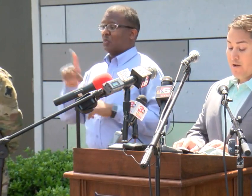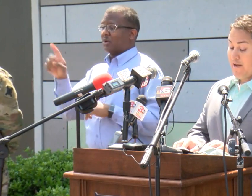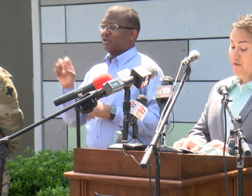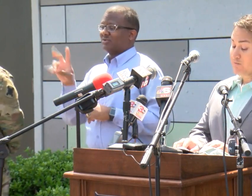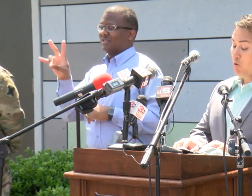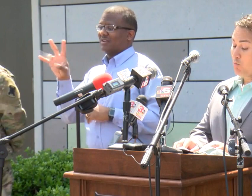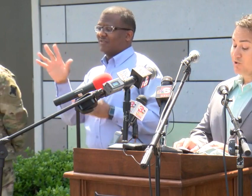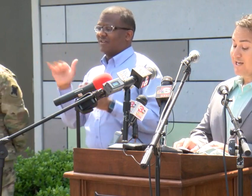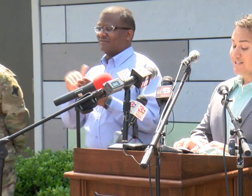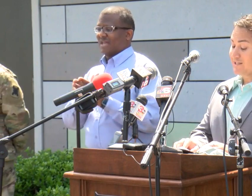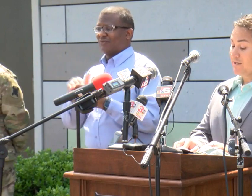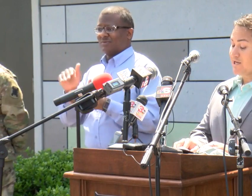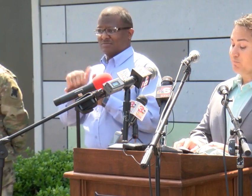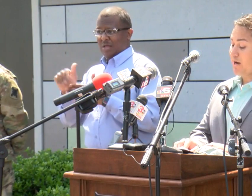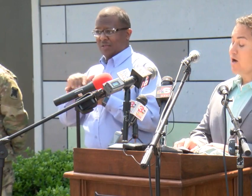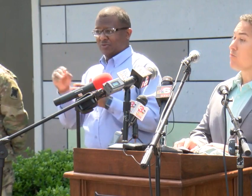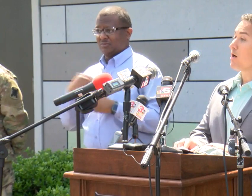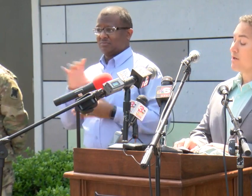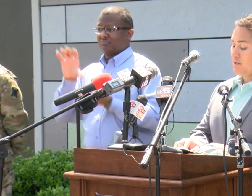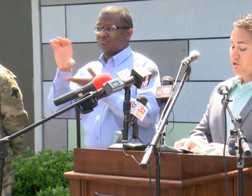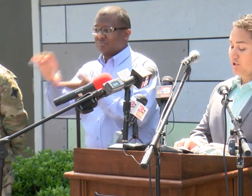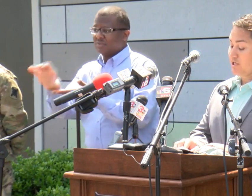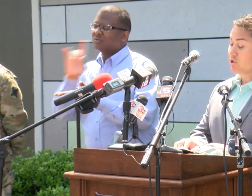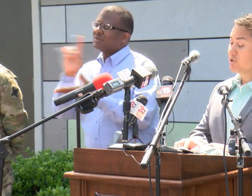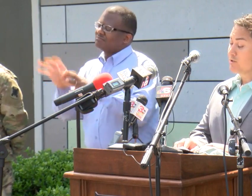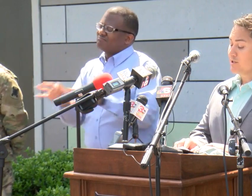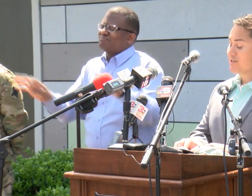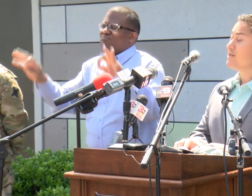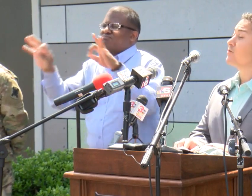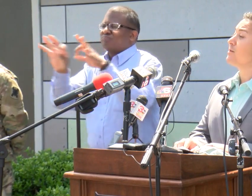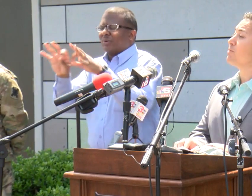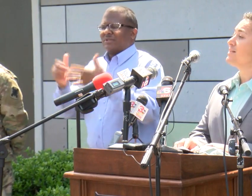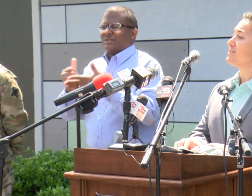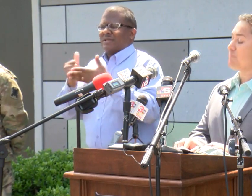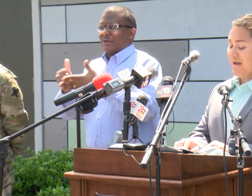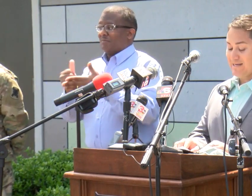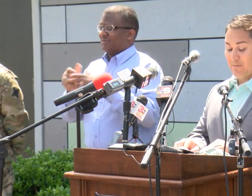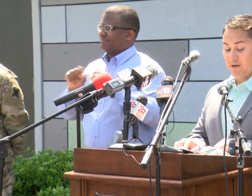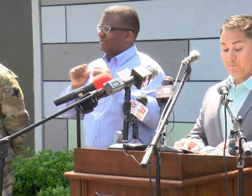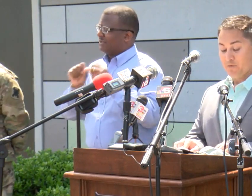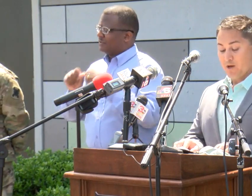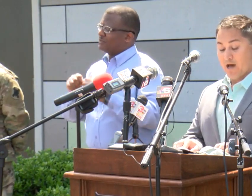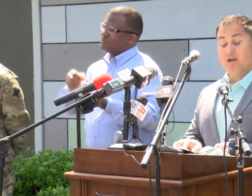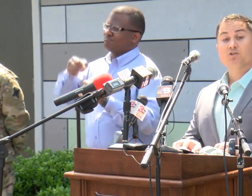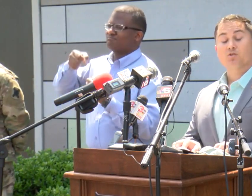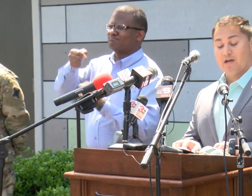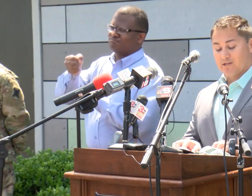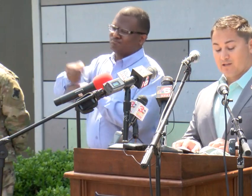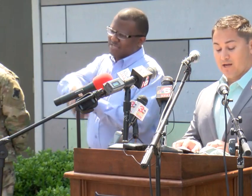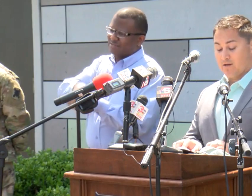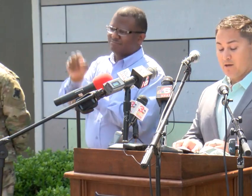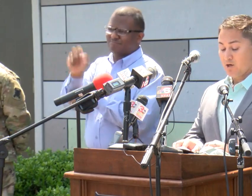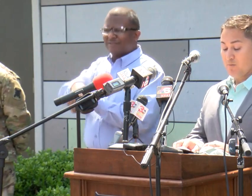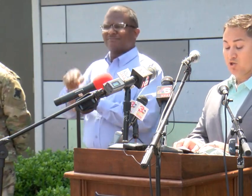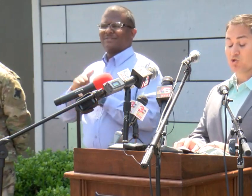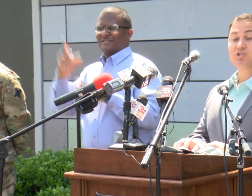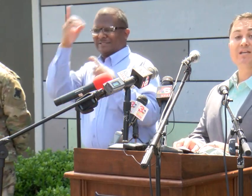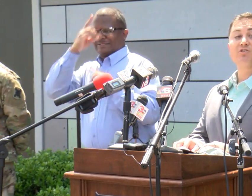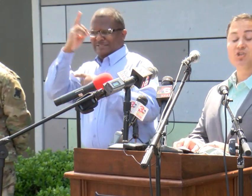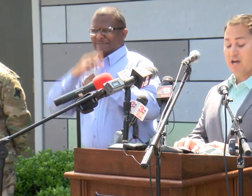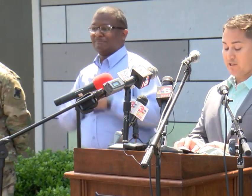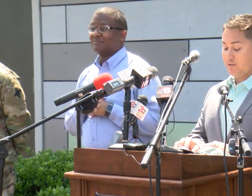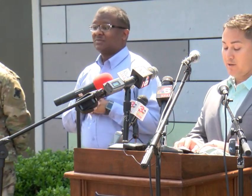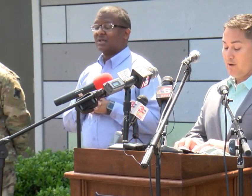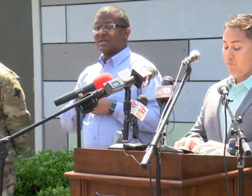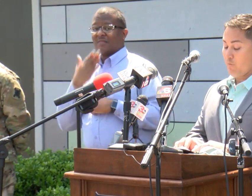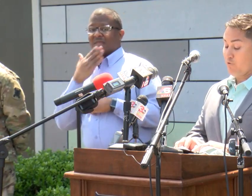$175,000 in this mobile testing is paramount to continuing to beat this pandemic. I'd also like to thank Commissioner